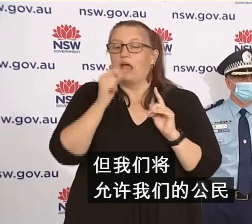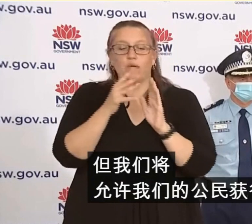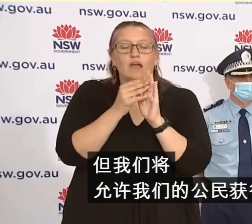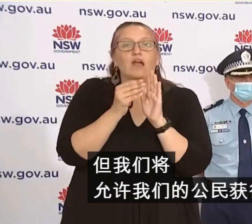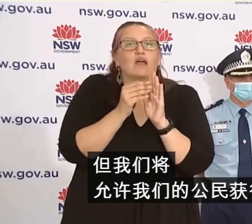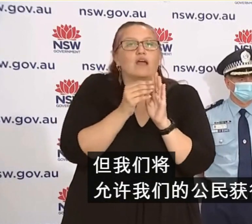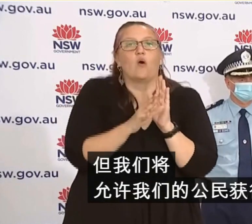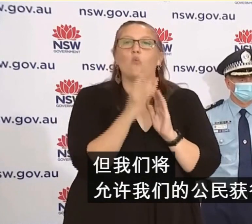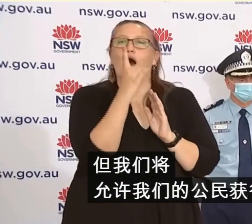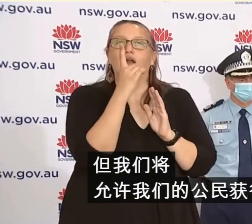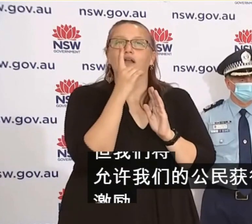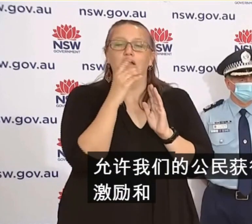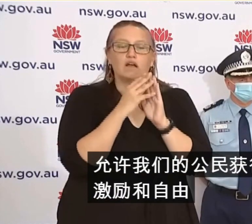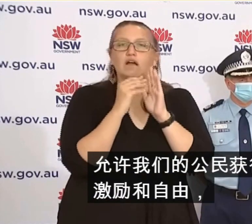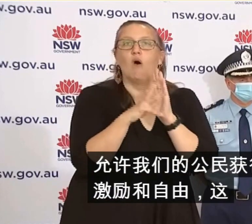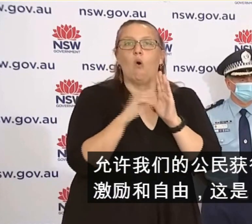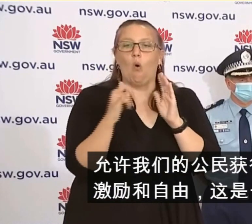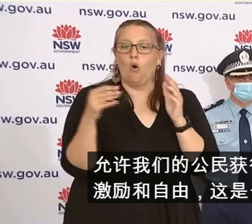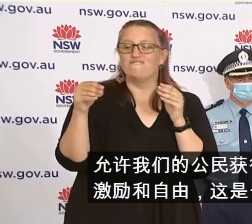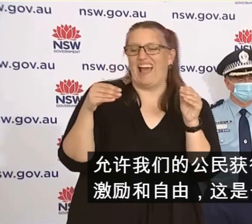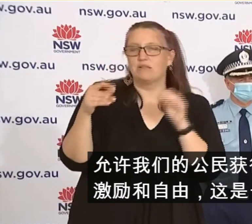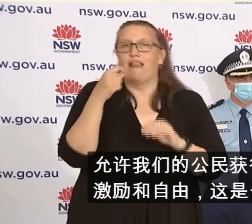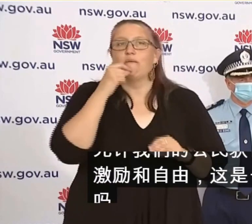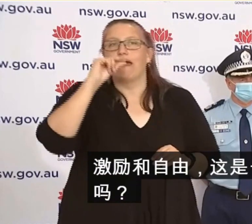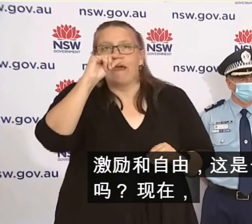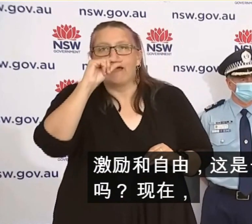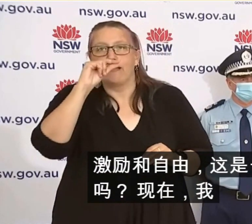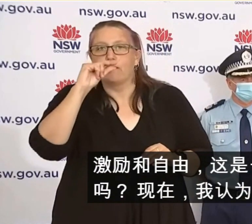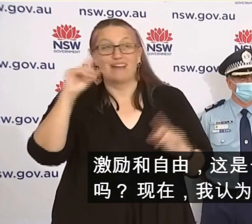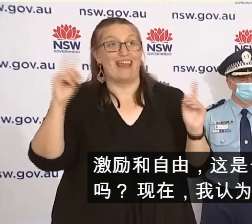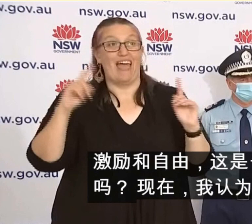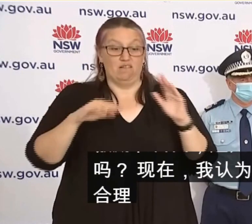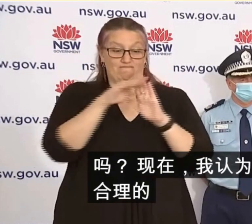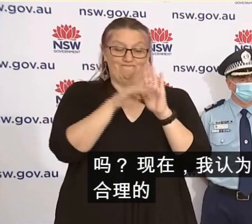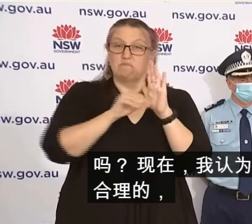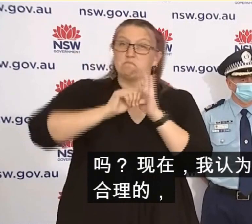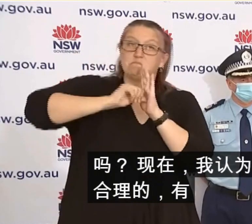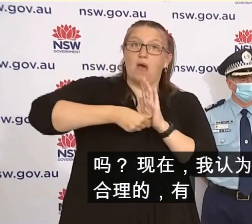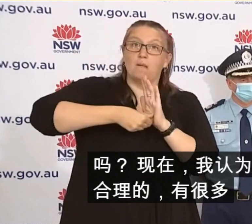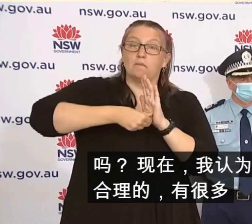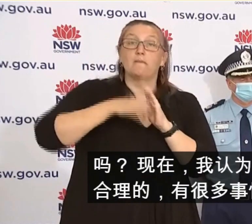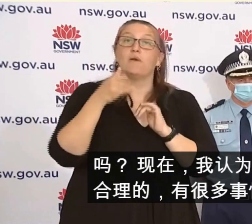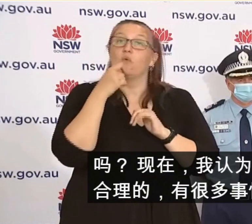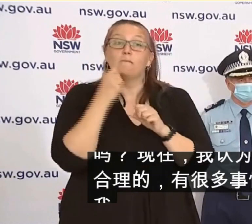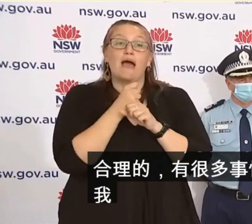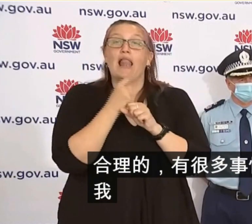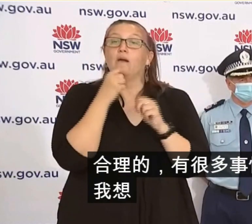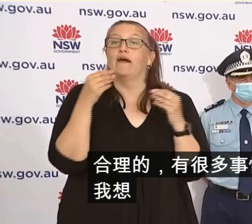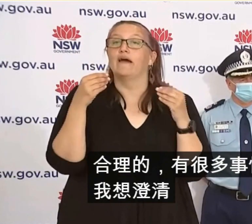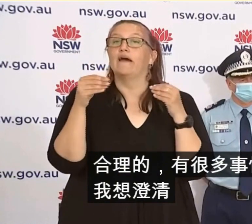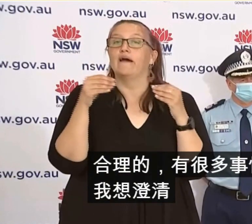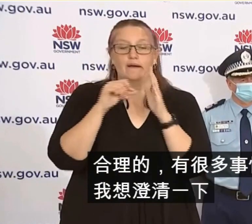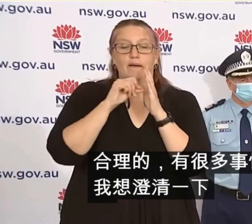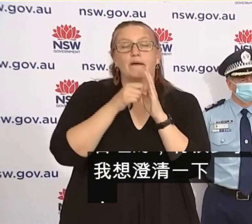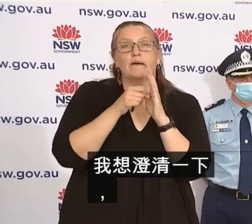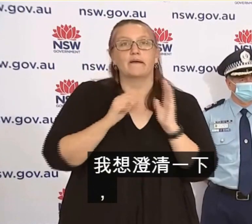our citizens to have that extra bit of incentive and freedom that they don't have now. And I think that's reasonable. There are lots of things, and I want to make